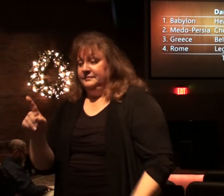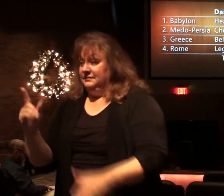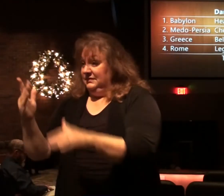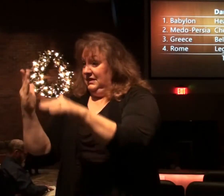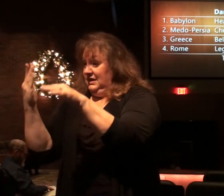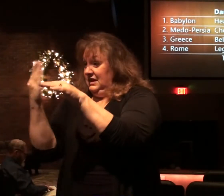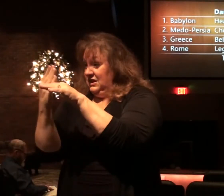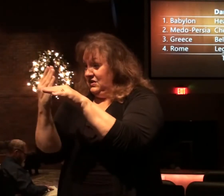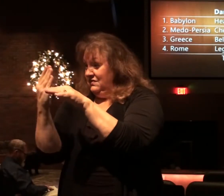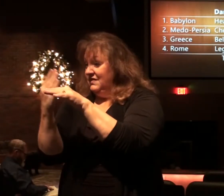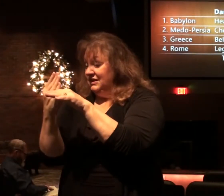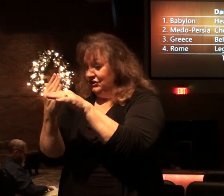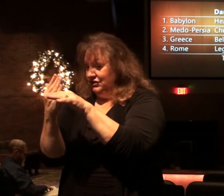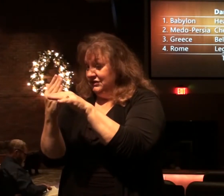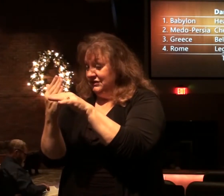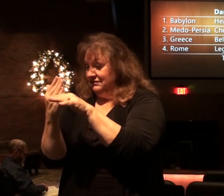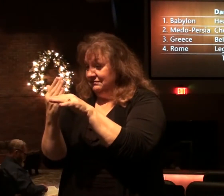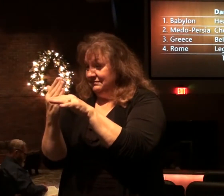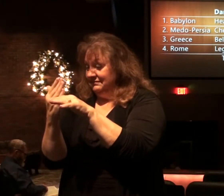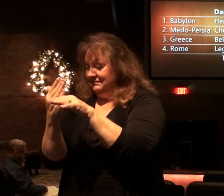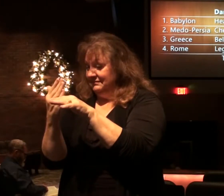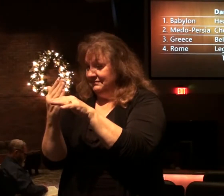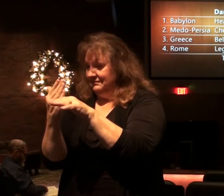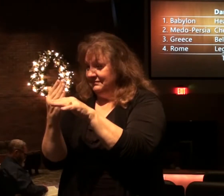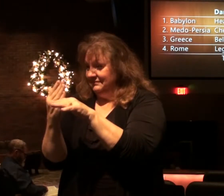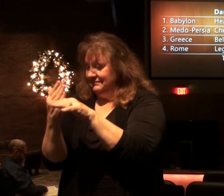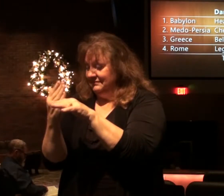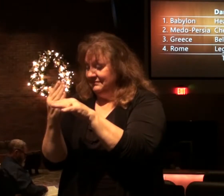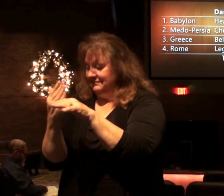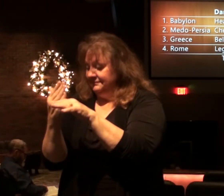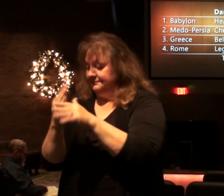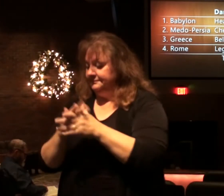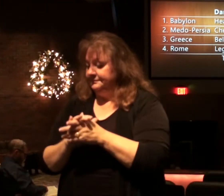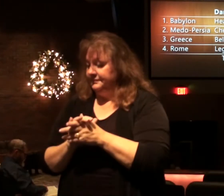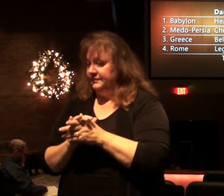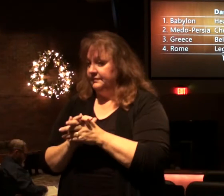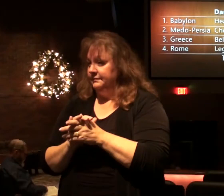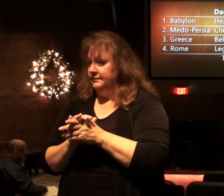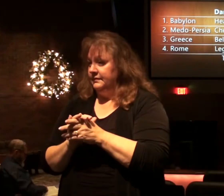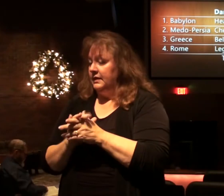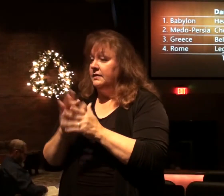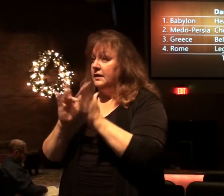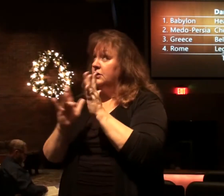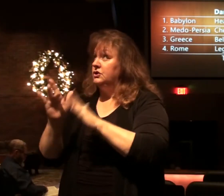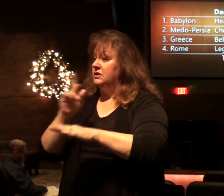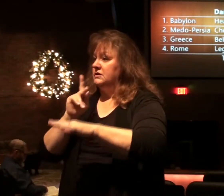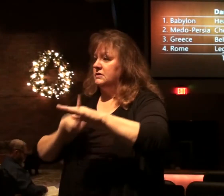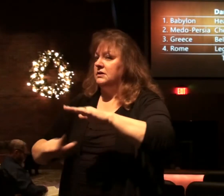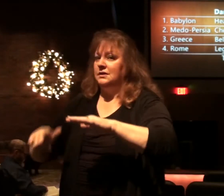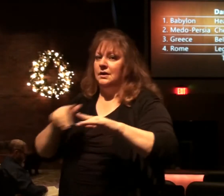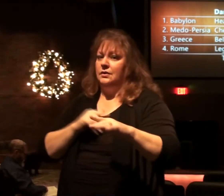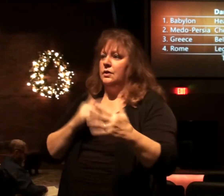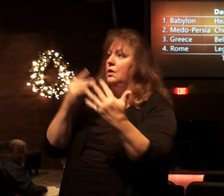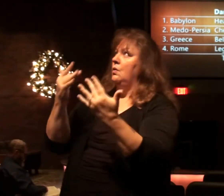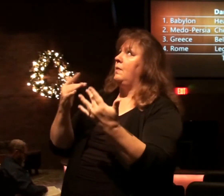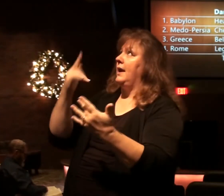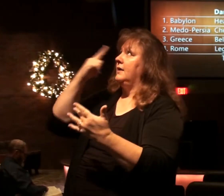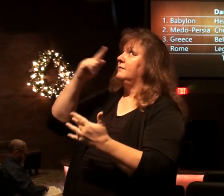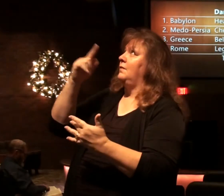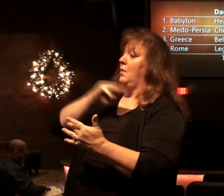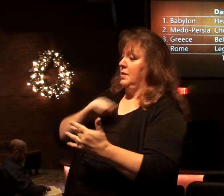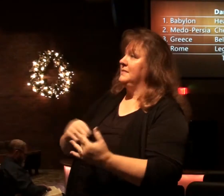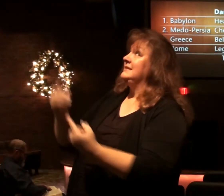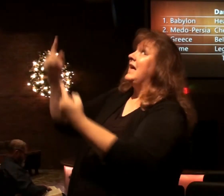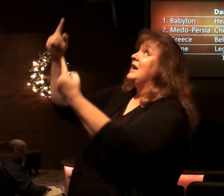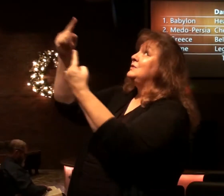these nations had is then replaced by the kingdom that will be established. This is what the Jews were looking for, the coming of their